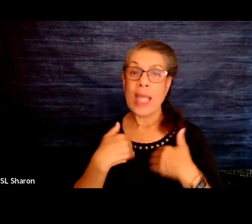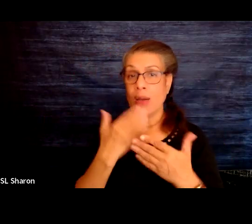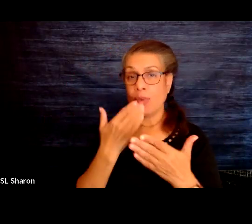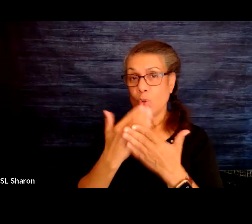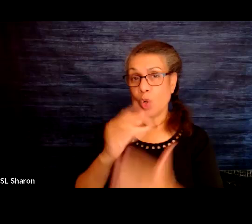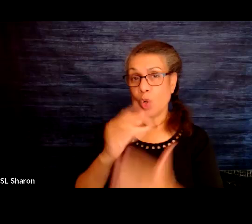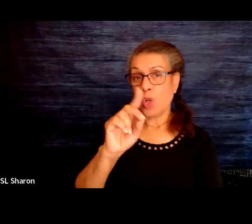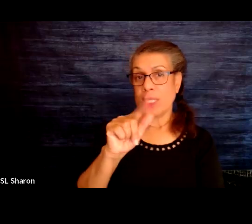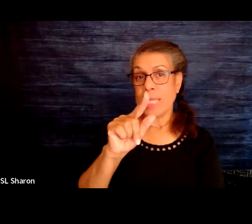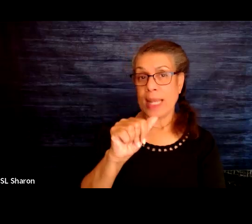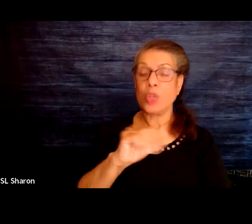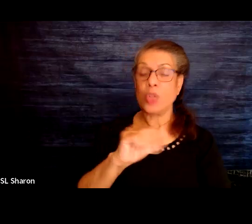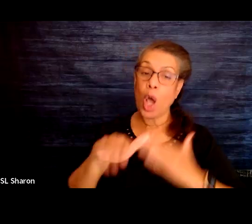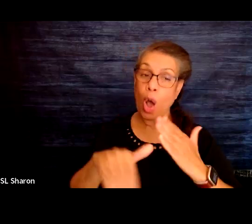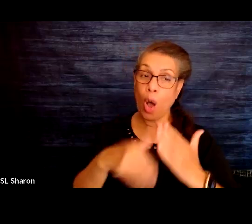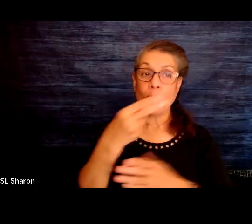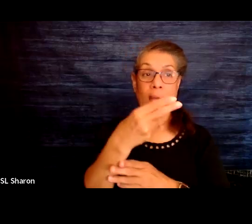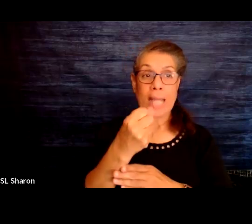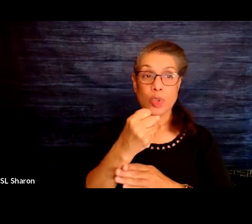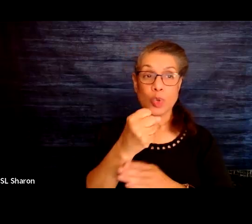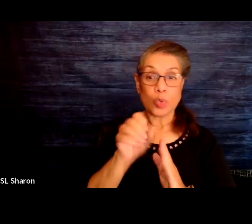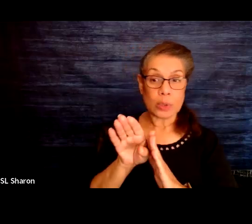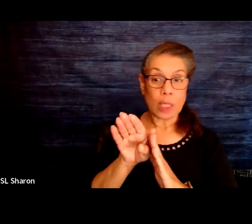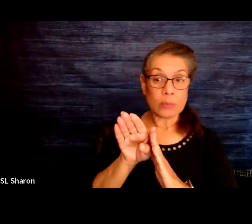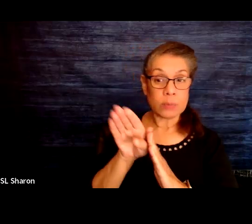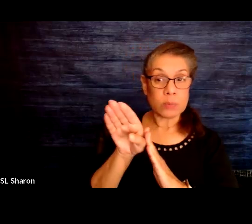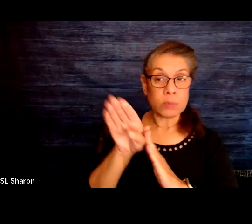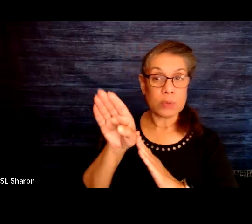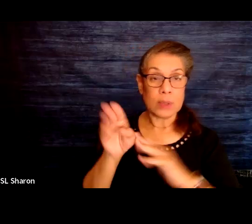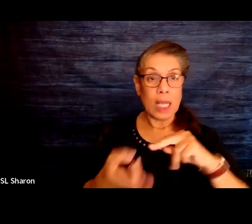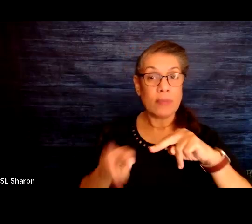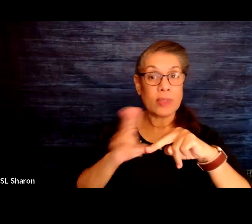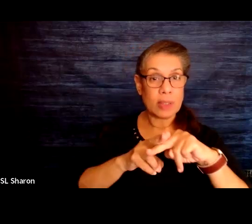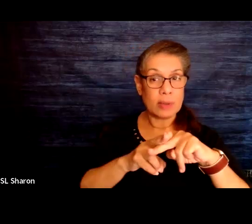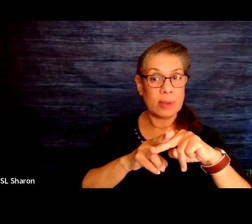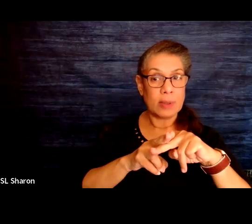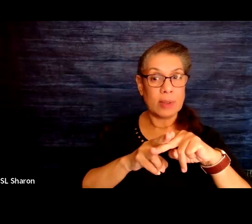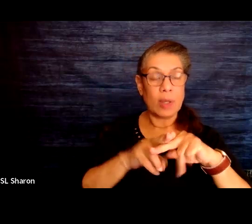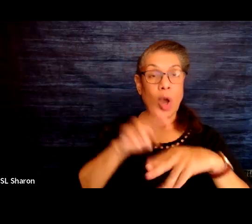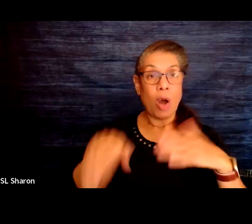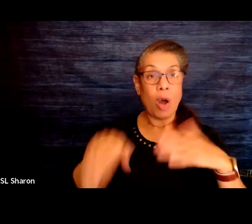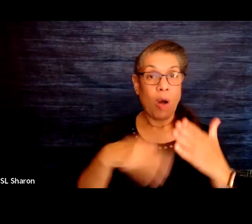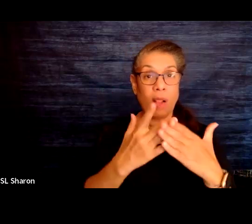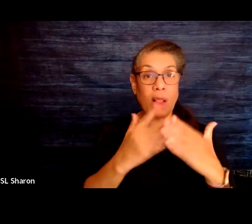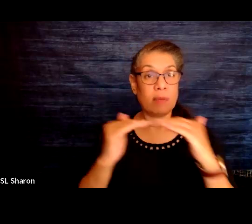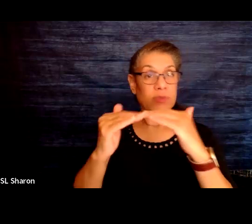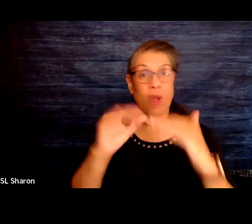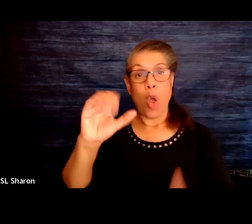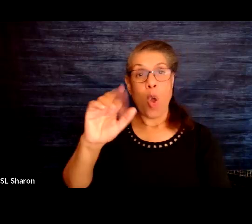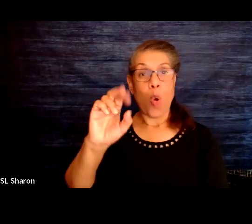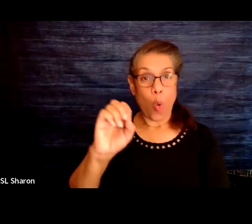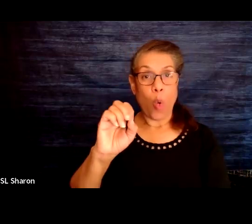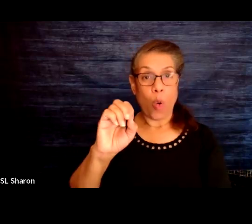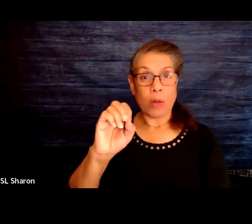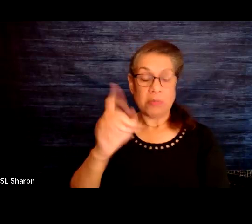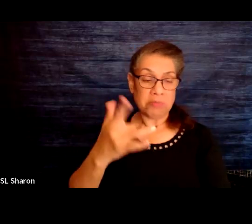that says that all of our high schools, with our alternative eds, are meeting the kind of the core part of math core in